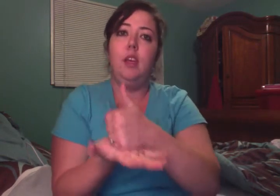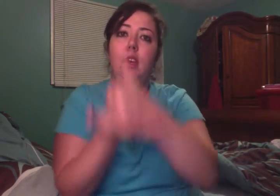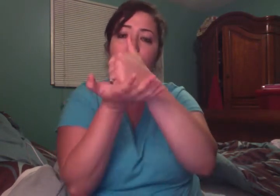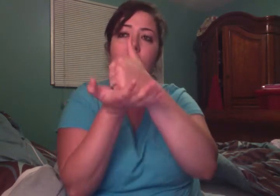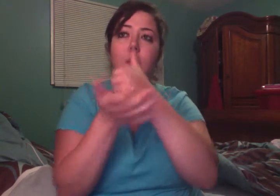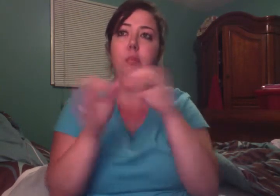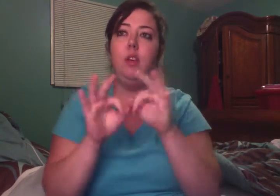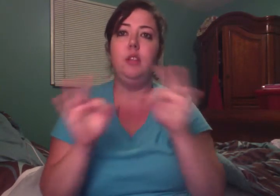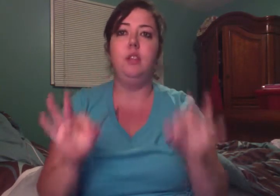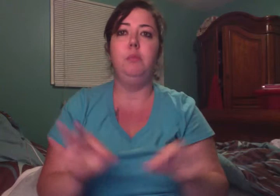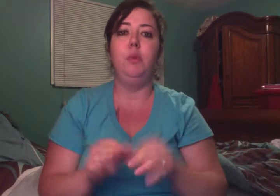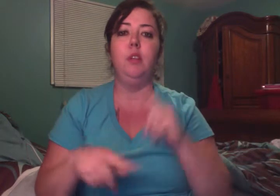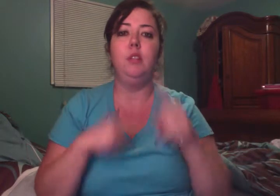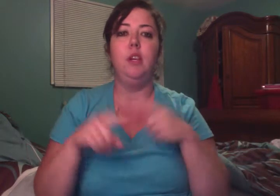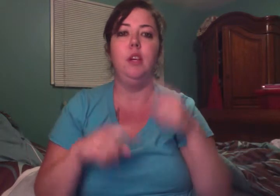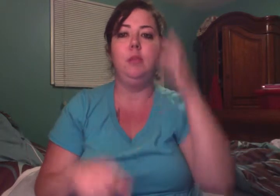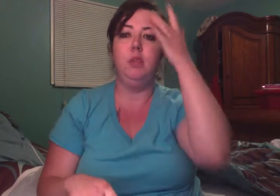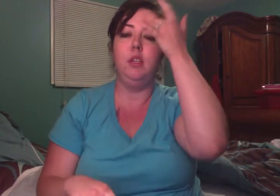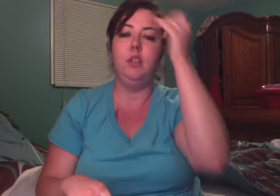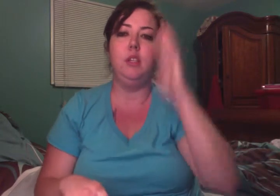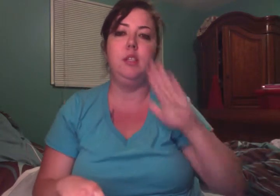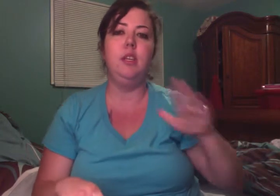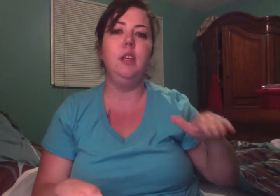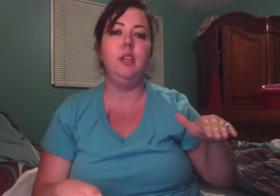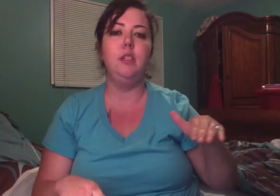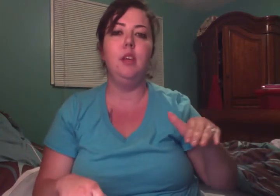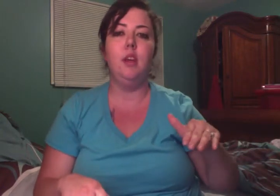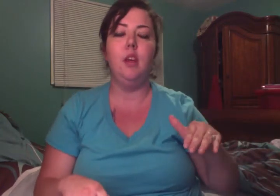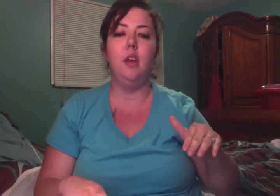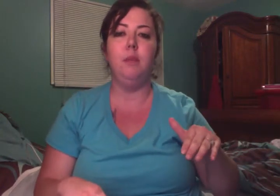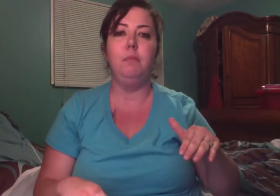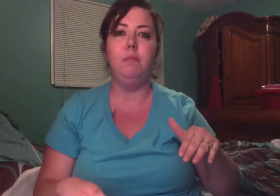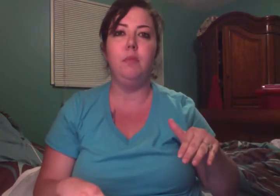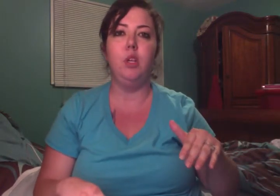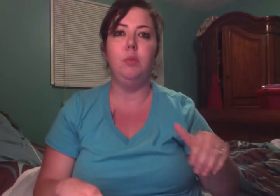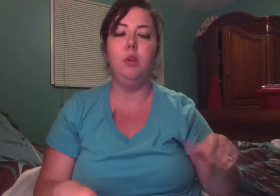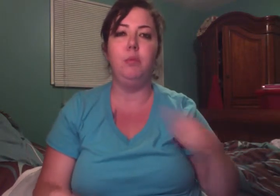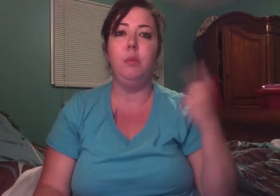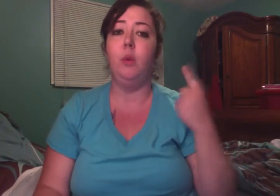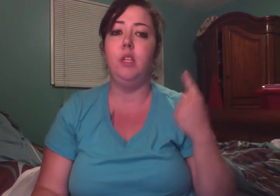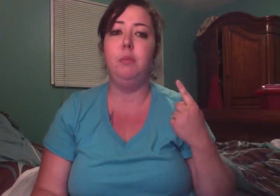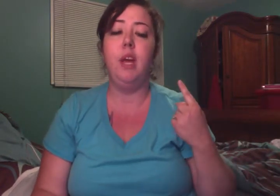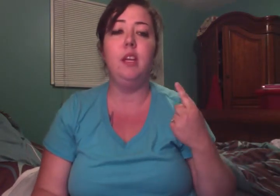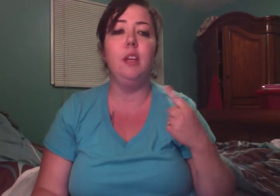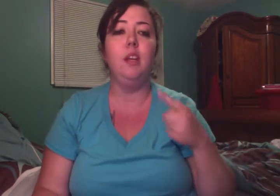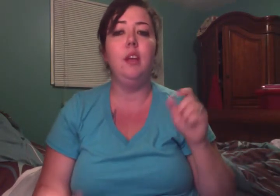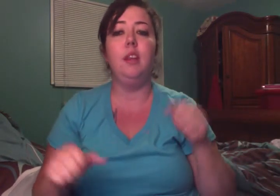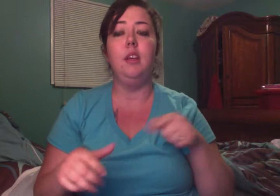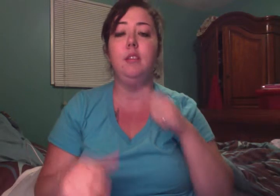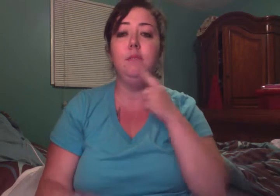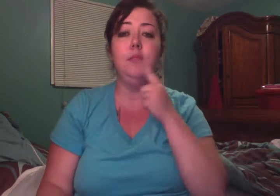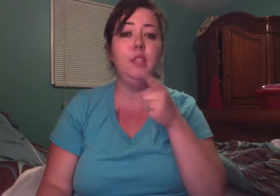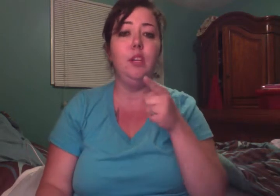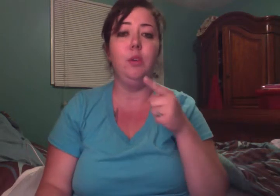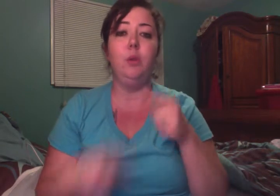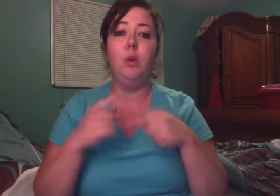Help is an important sign because as kids, become more independent, they can tell you when they